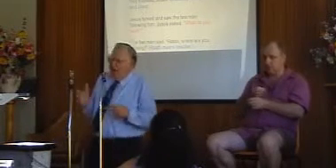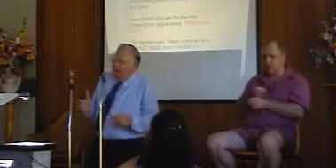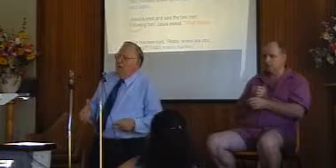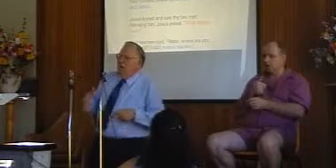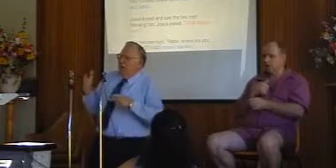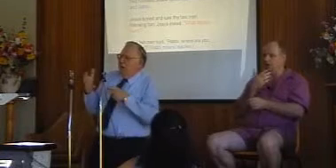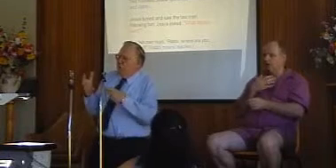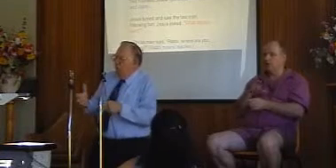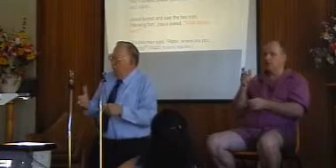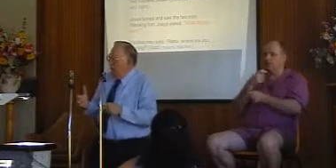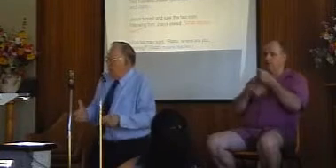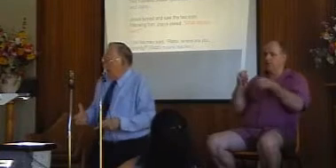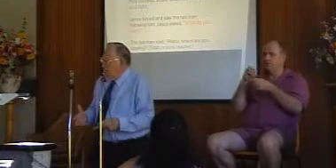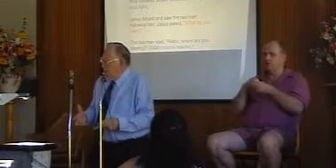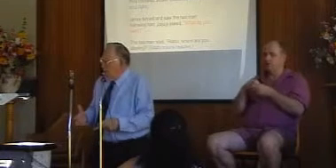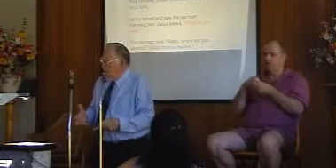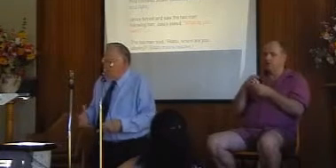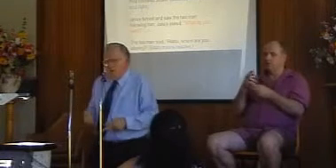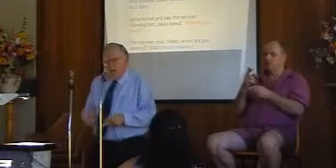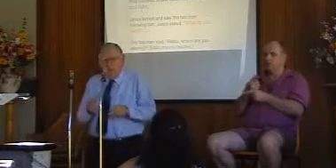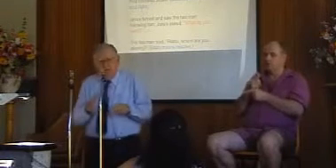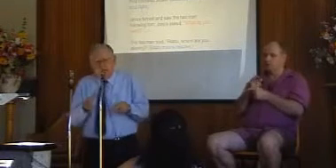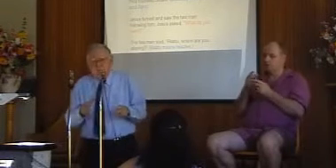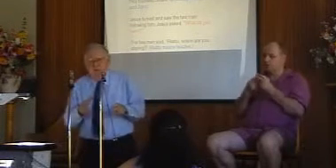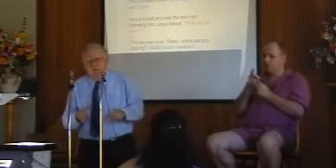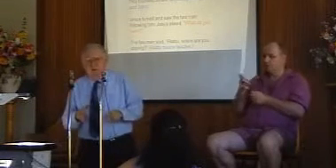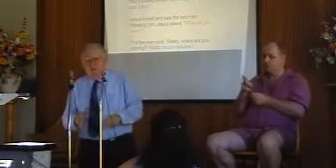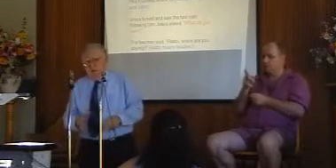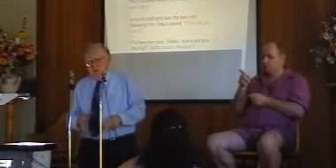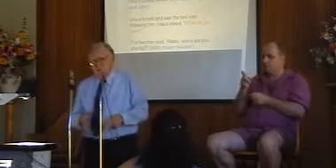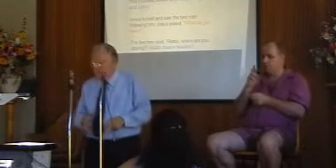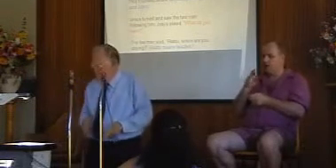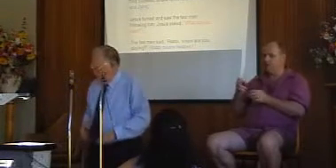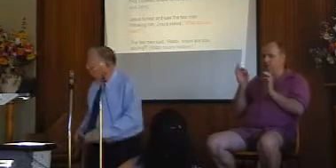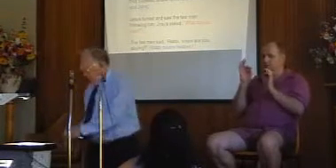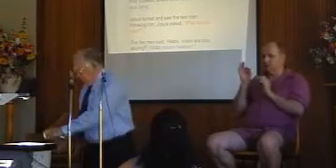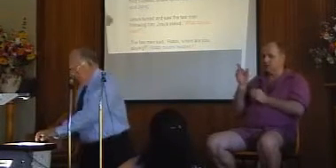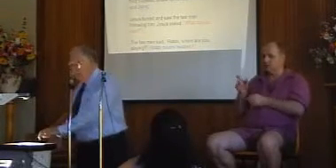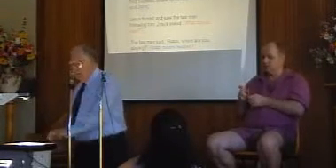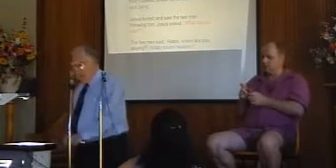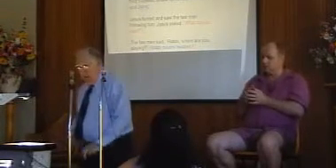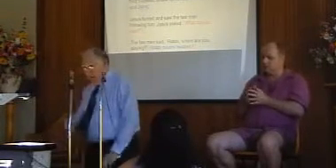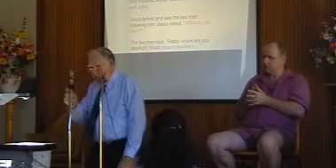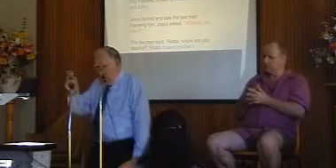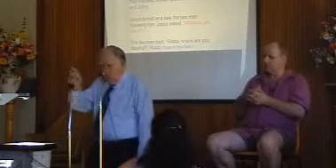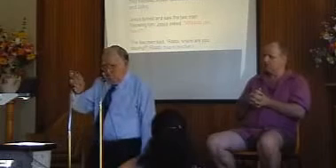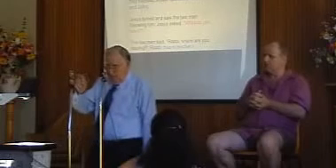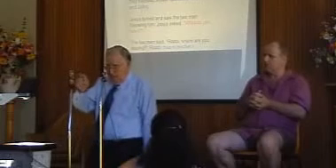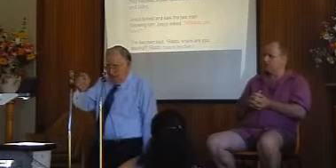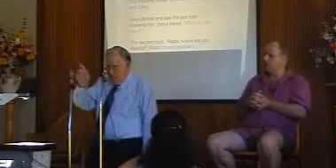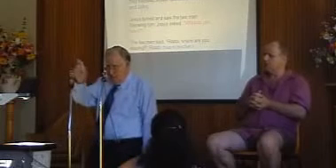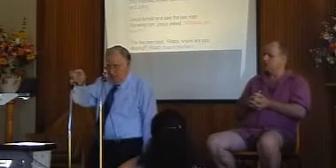to get involved and talk with you. You seem to be someone very special. And particularly if John